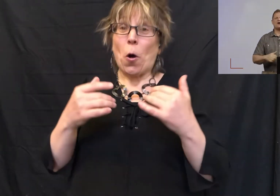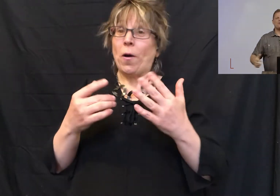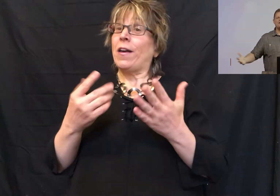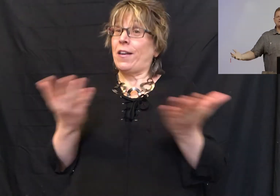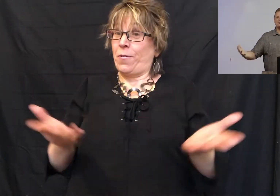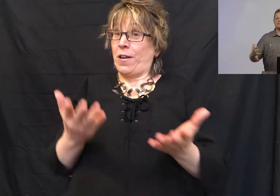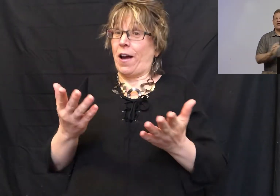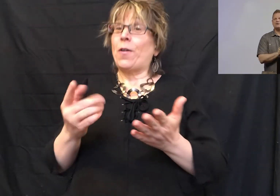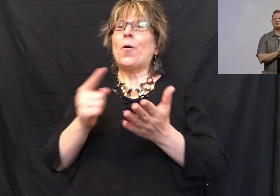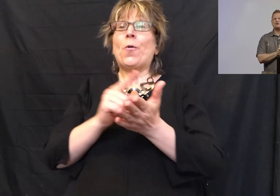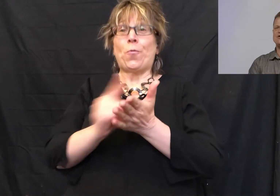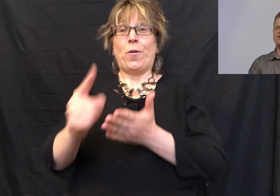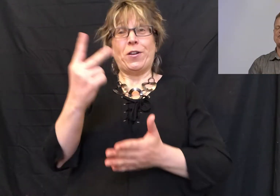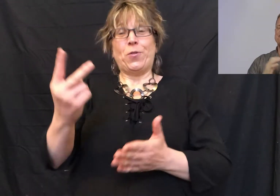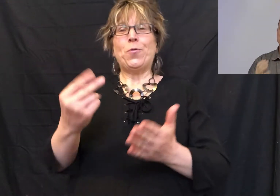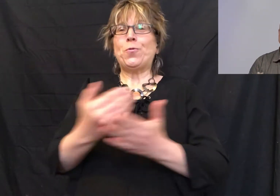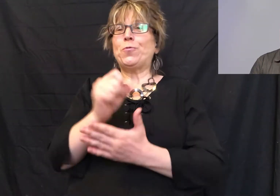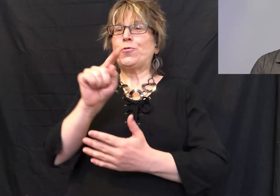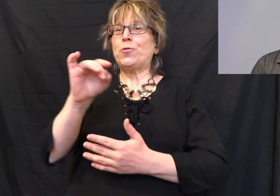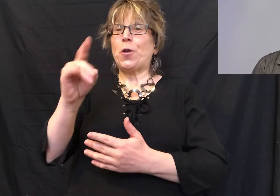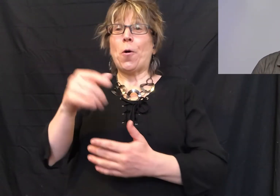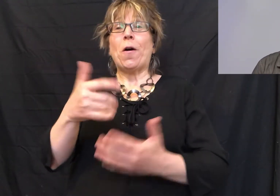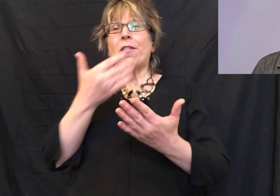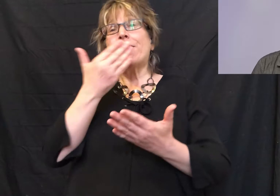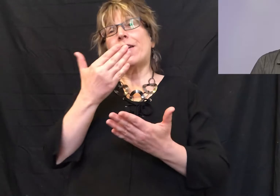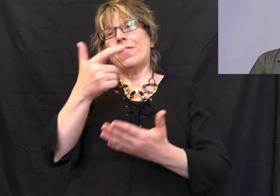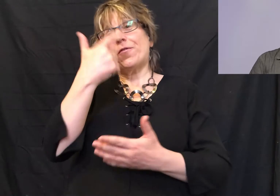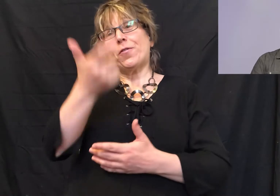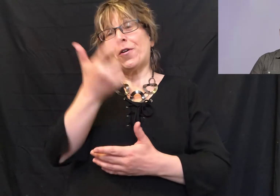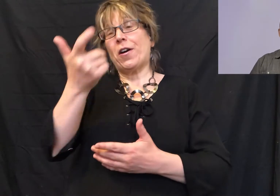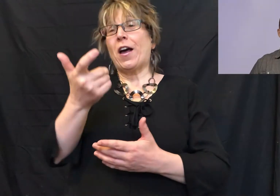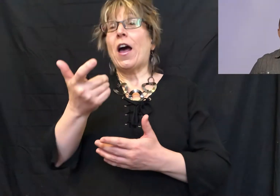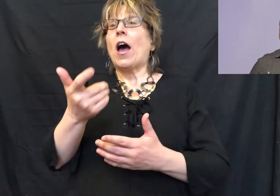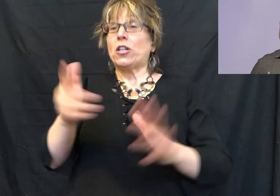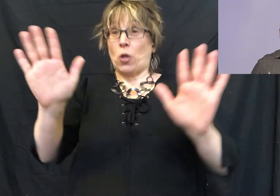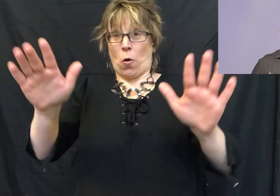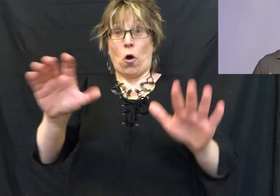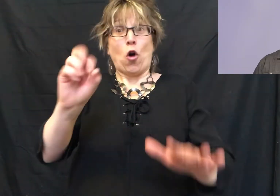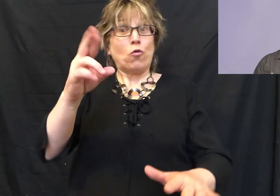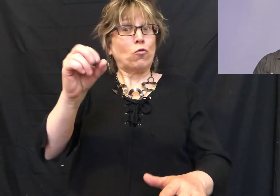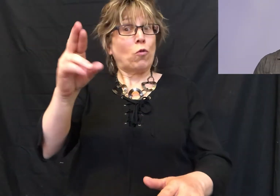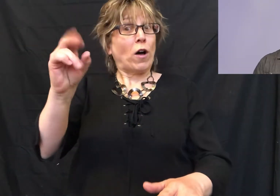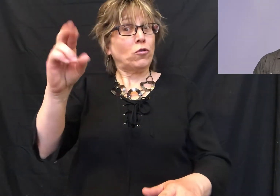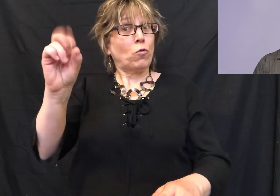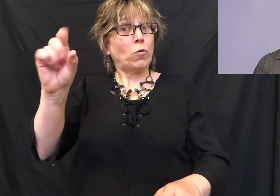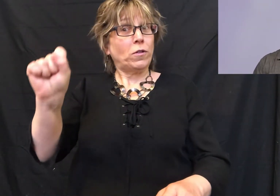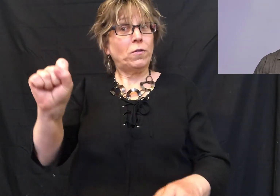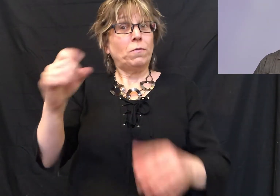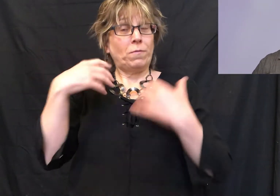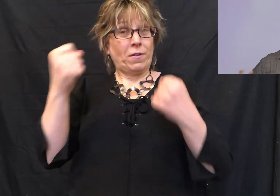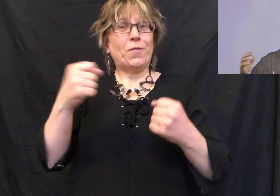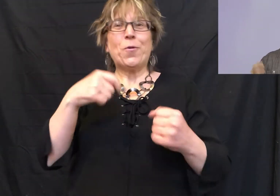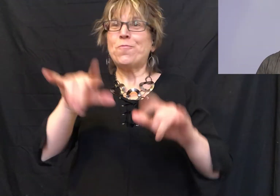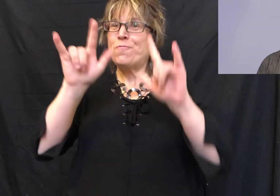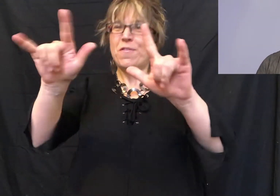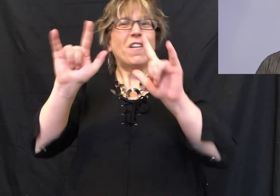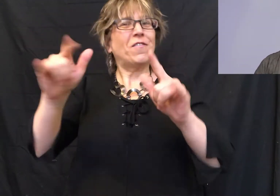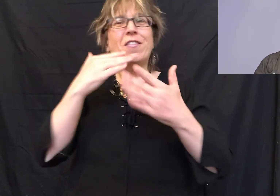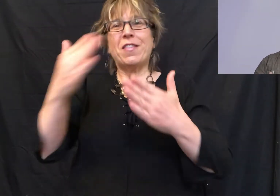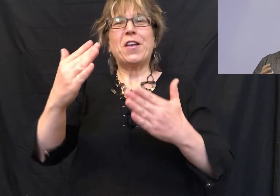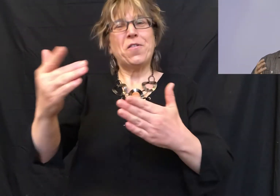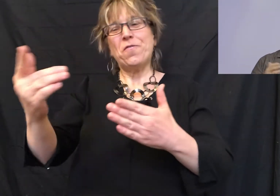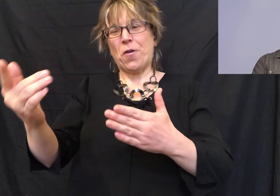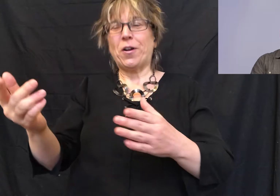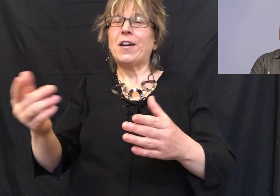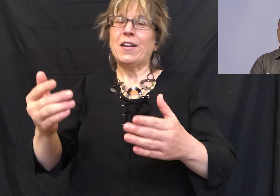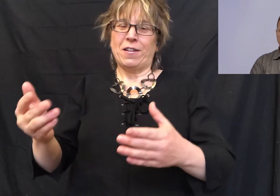So here we are, week 2 in our brand new studio. Thank you for tuning in. A quick shout out to Crossroads Recovery. Guys, we love you. Thank